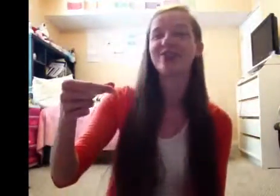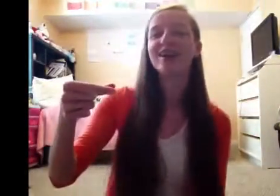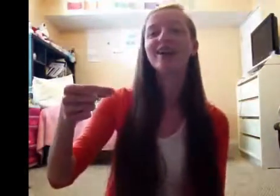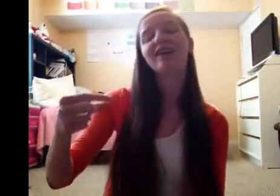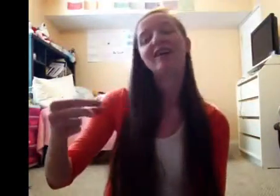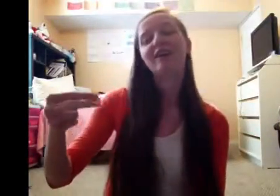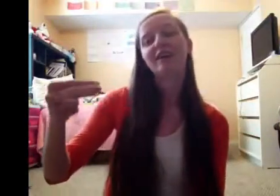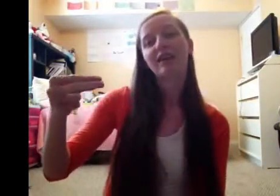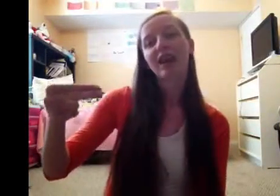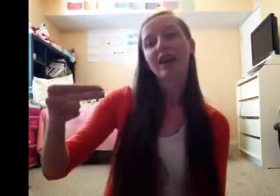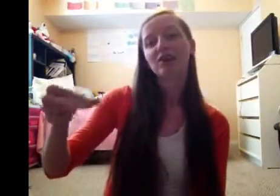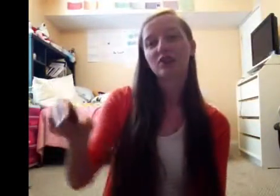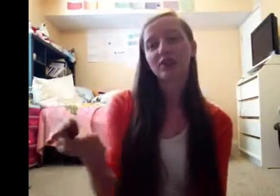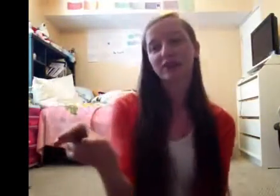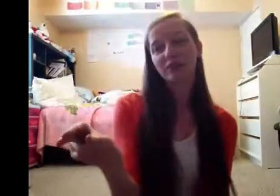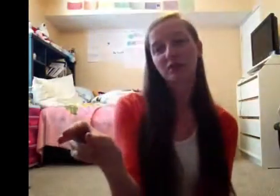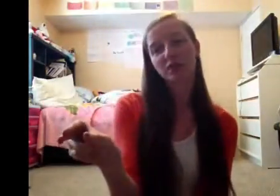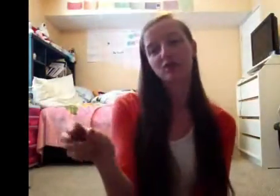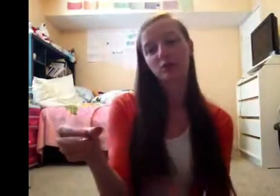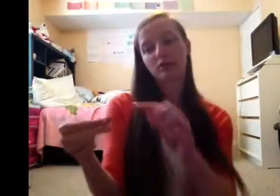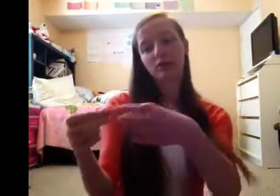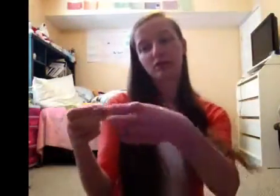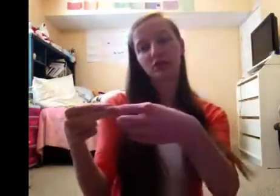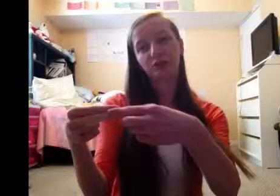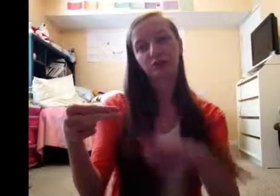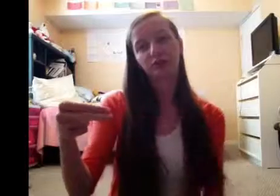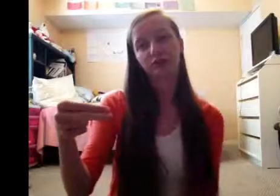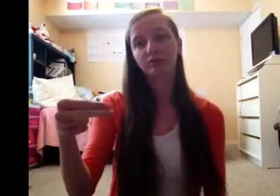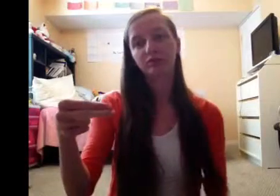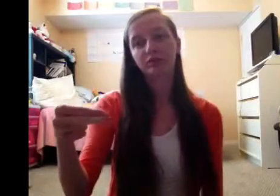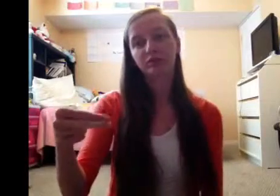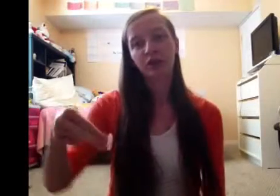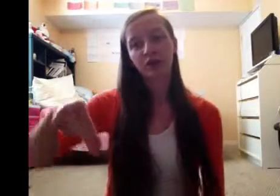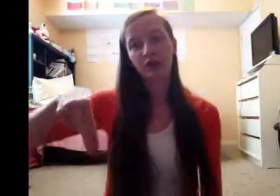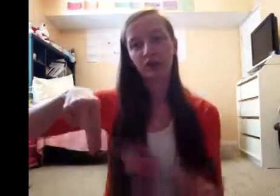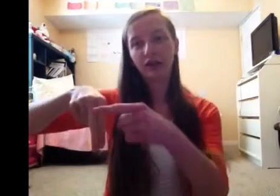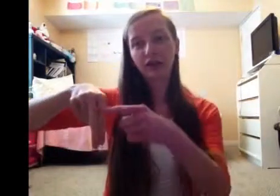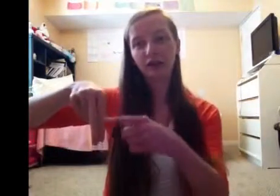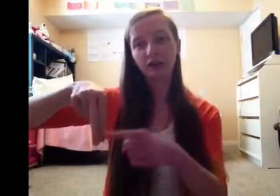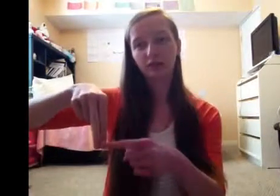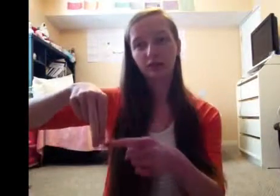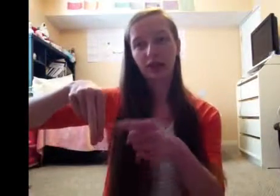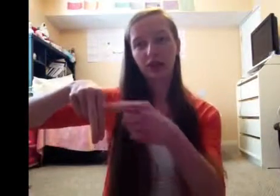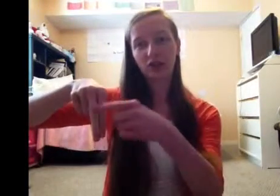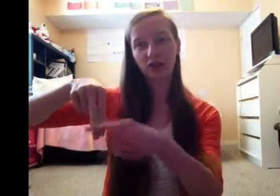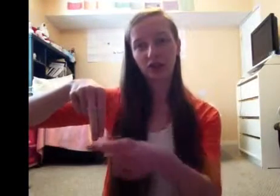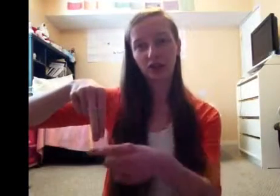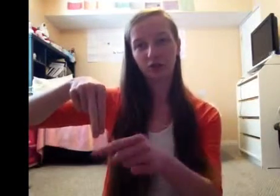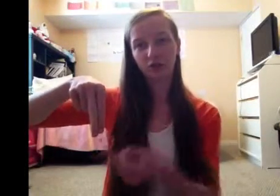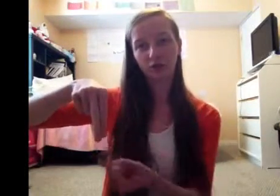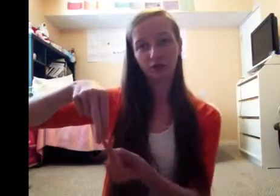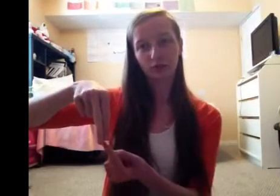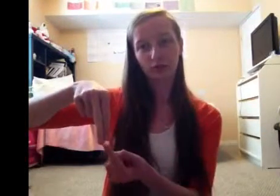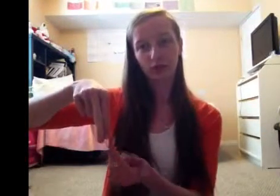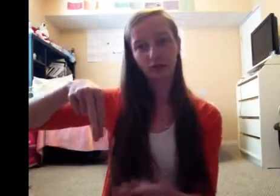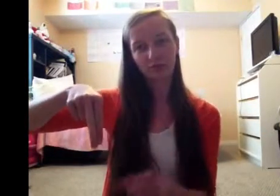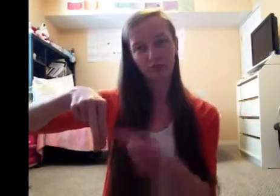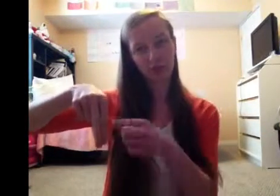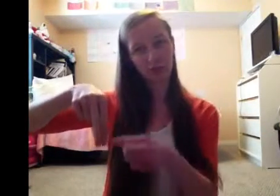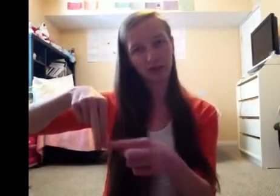that. H is like the same thing, just with two. Think of it like H has the two little things. If that makes any